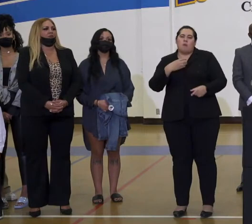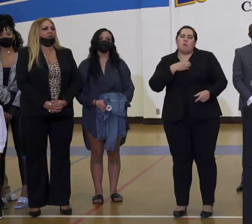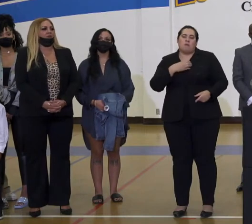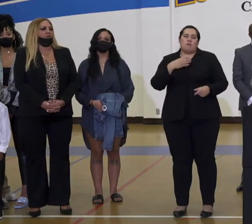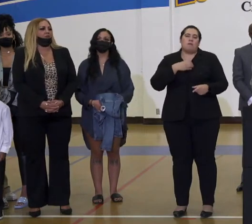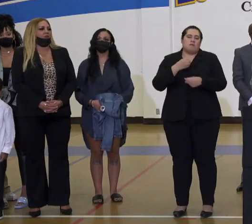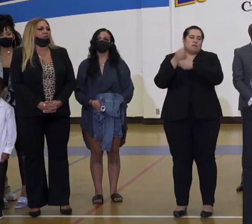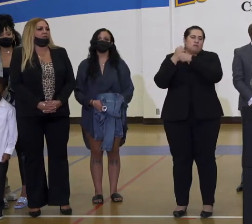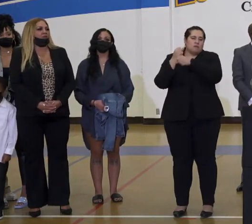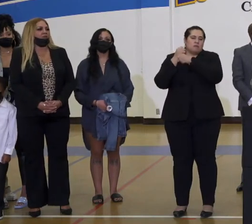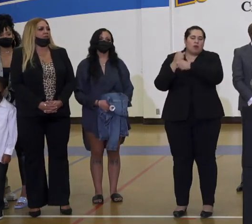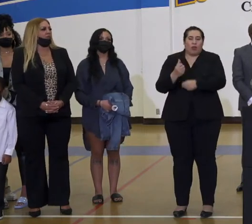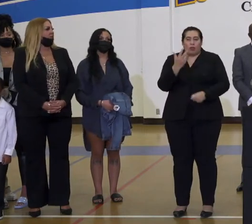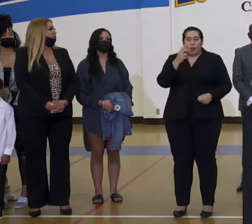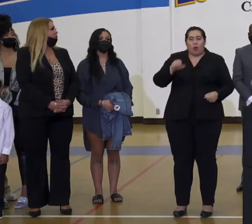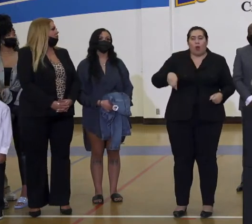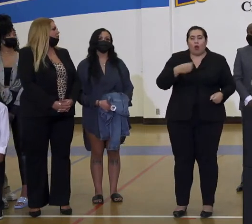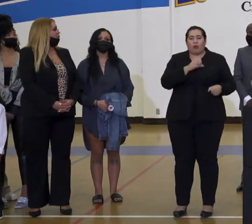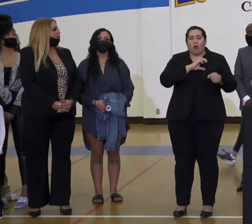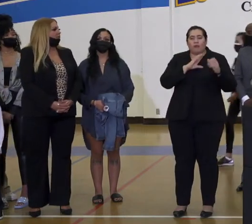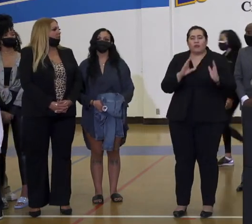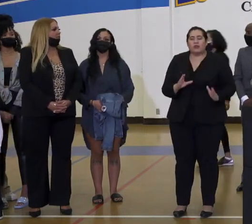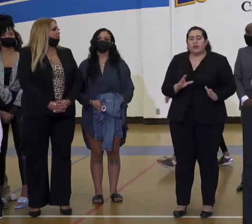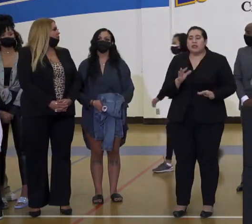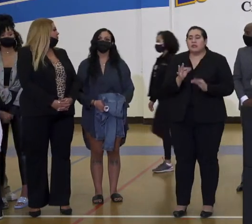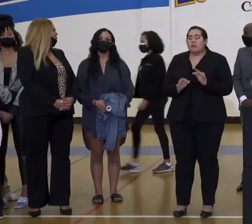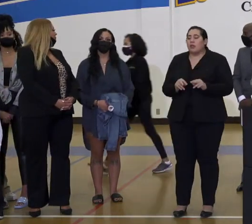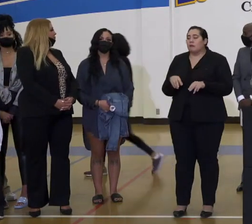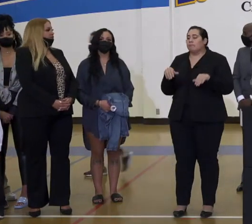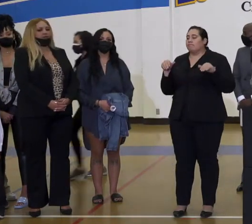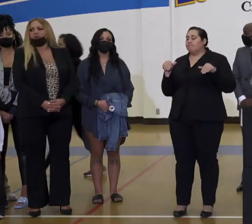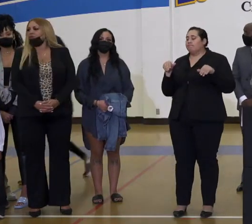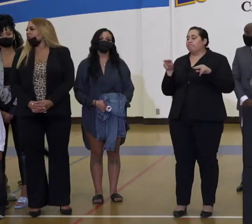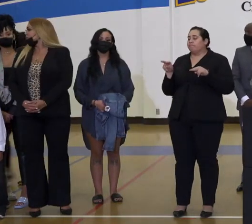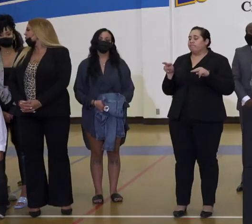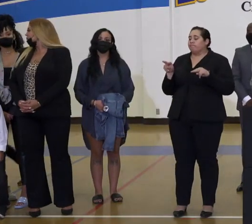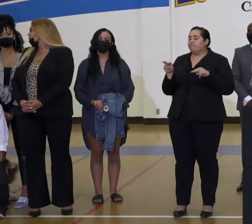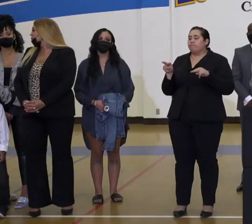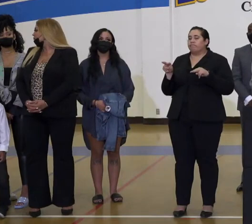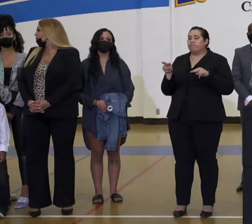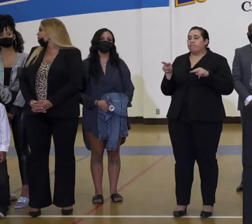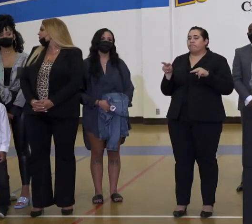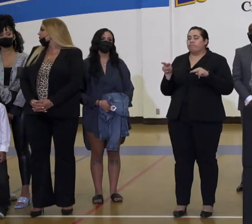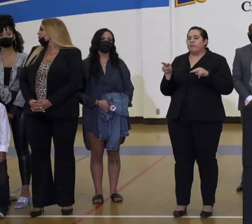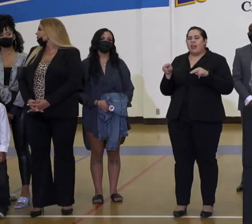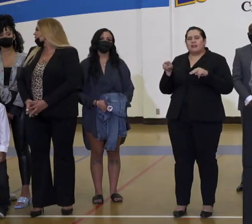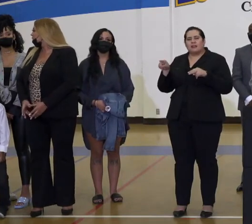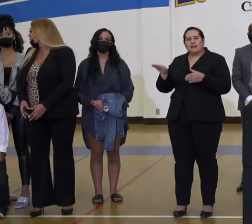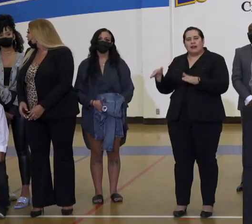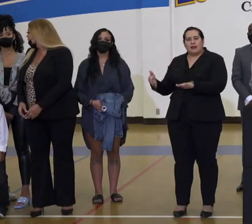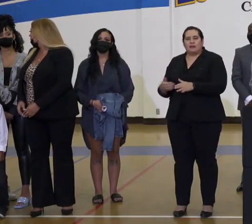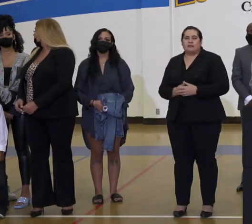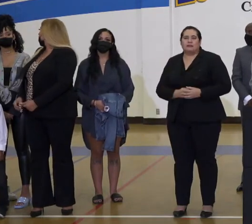the fact that the 3 additional officers simply stood by and watched as he